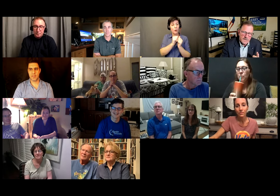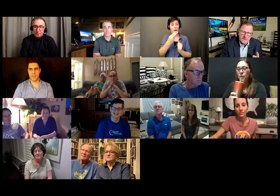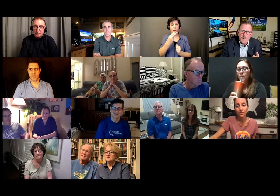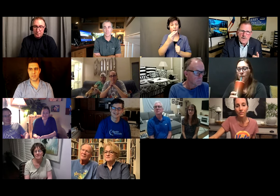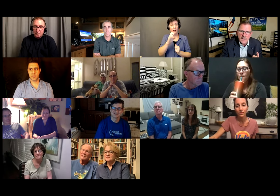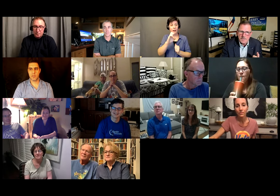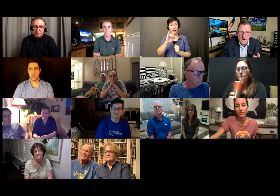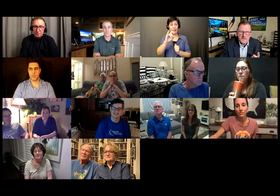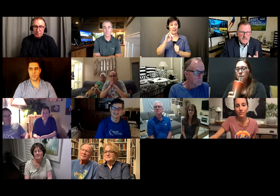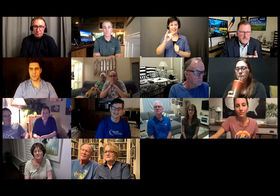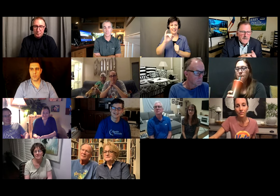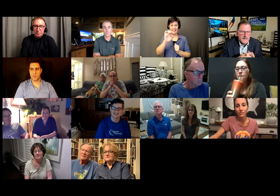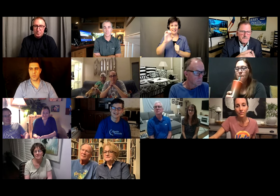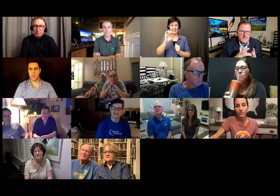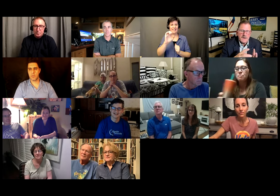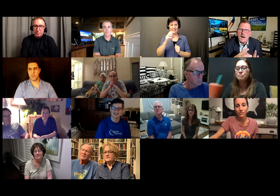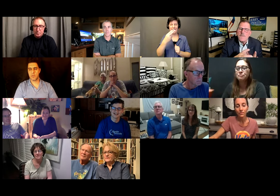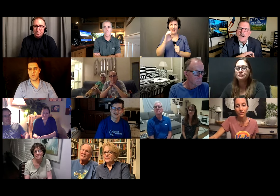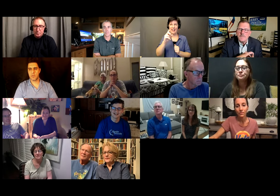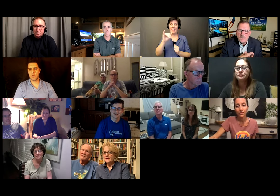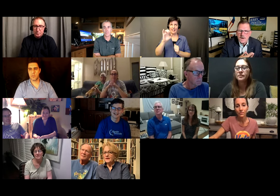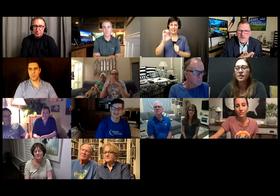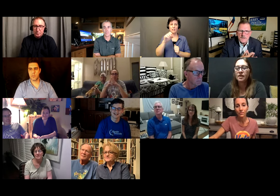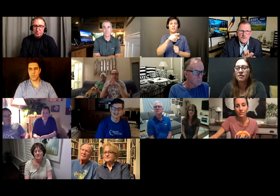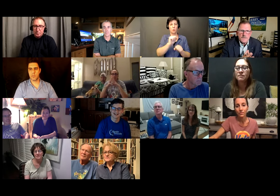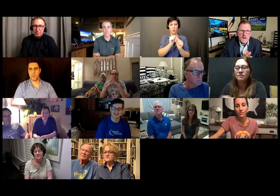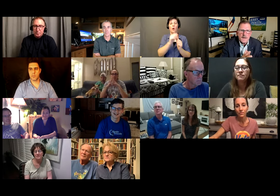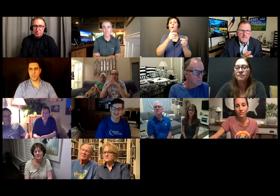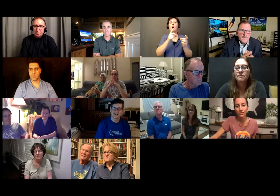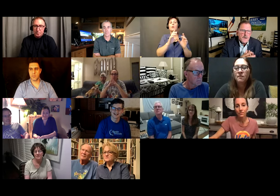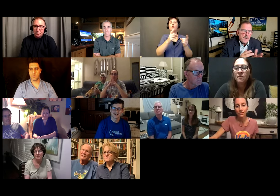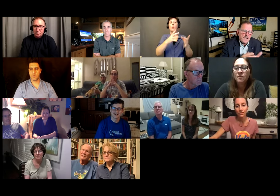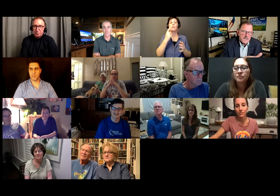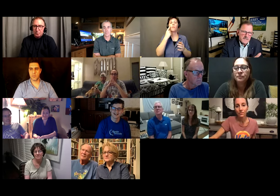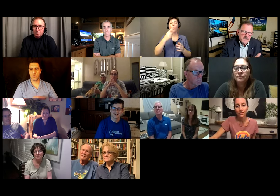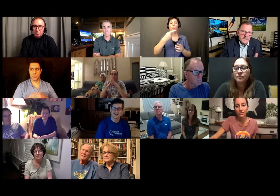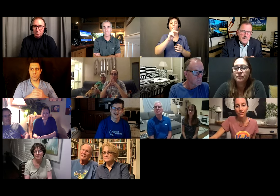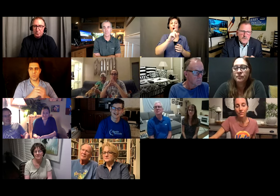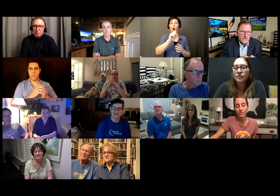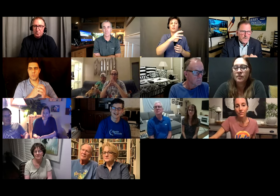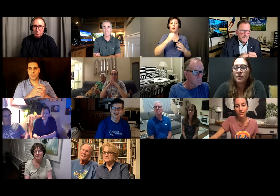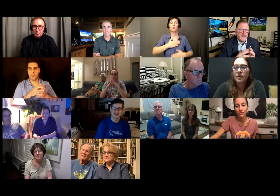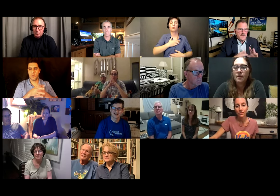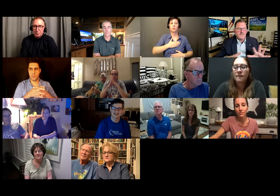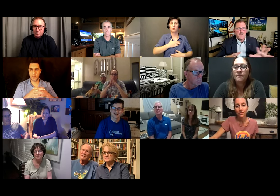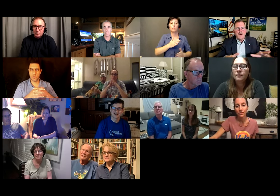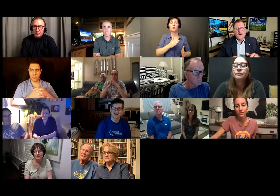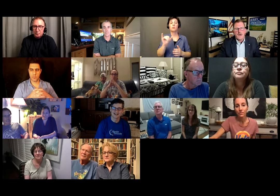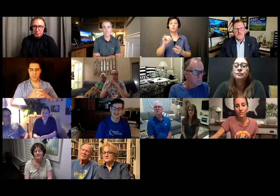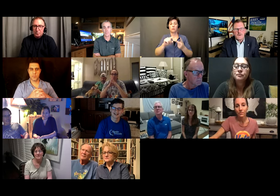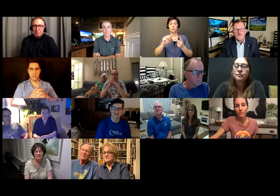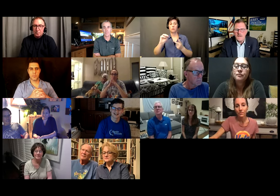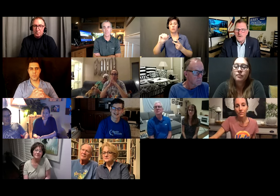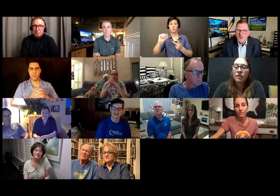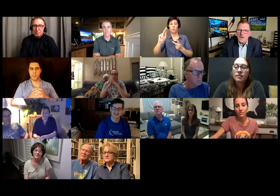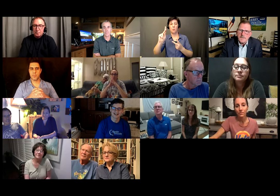for library and parks, to figure out what kind of program we could do. Mark Duncanson, who leads